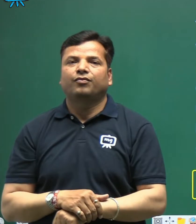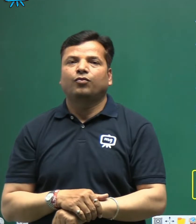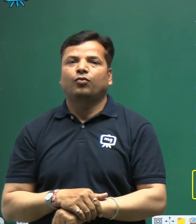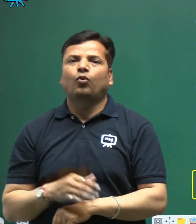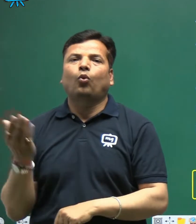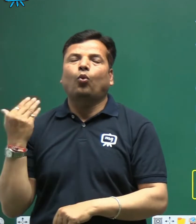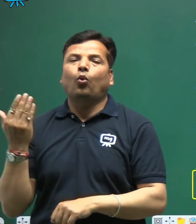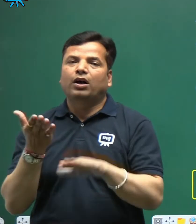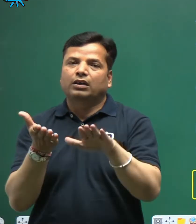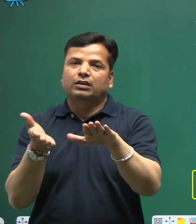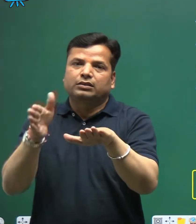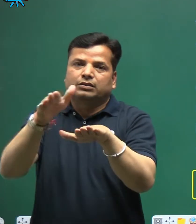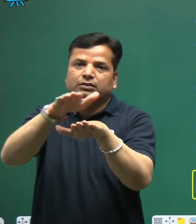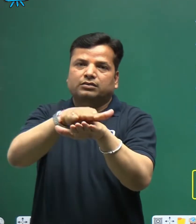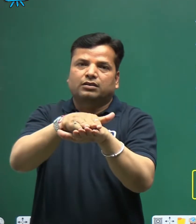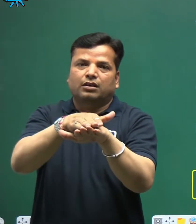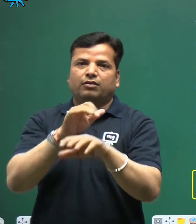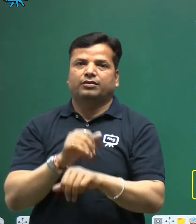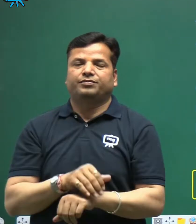was covered